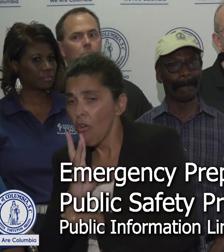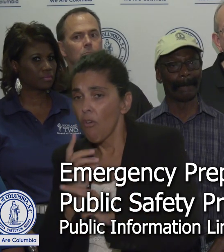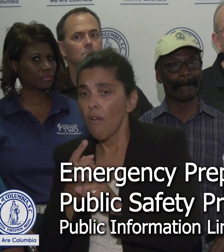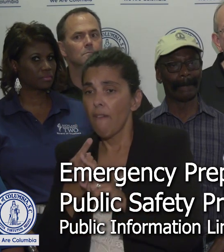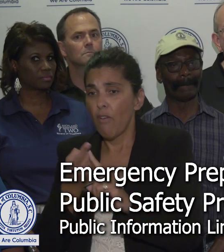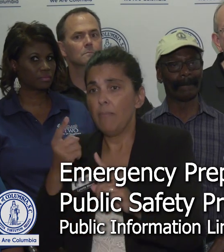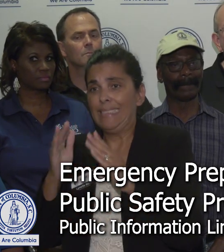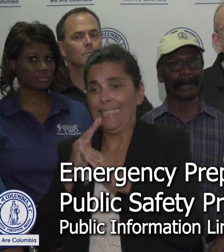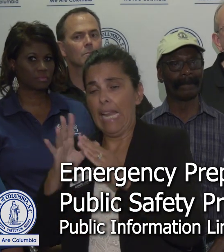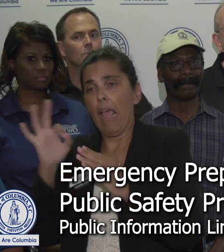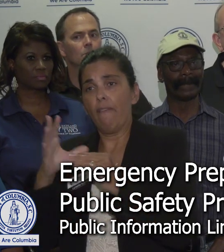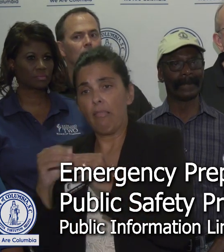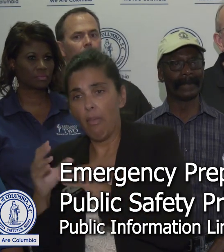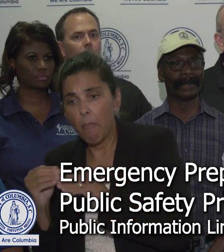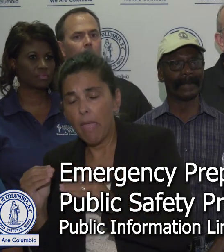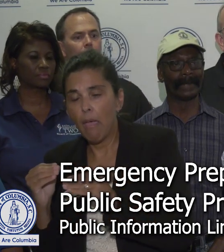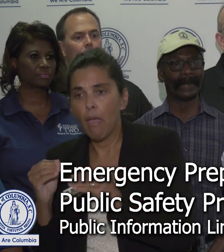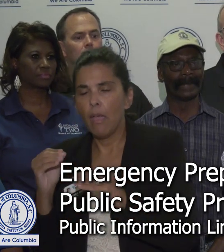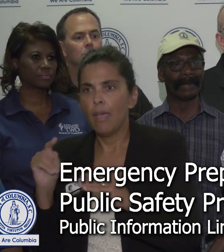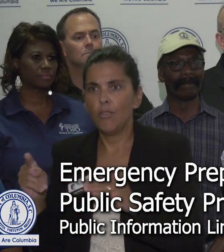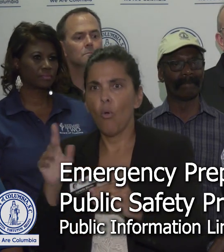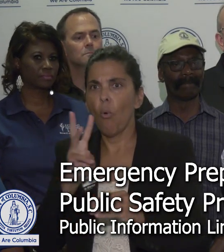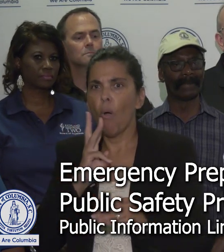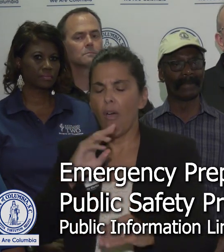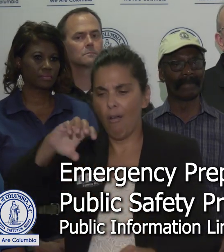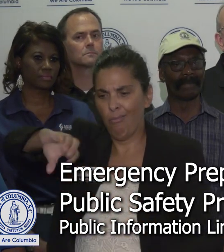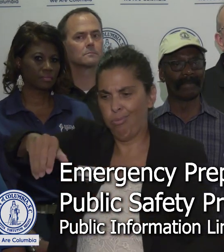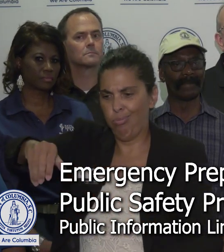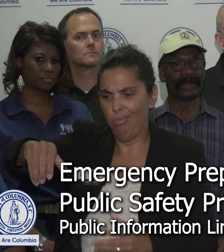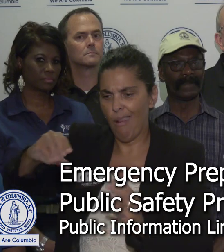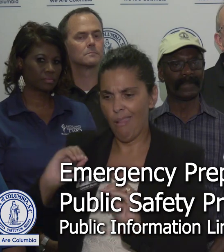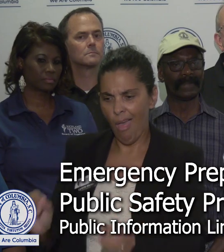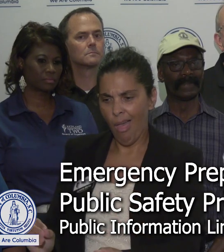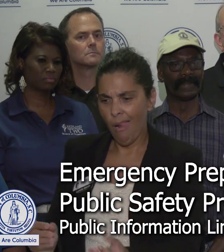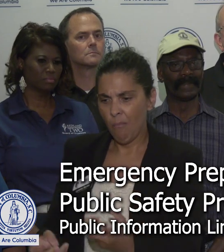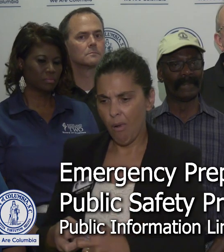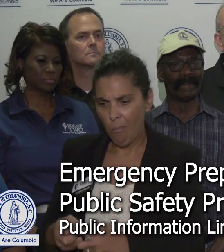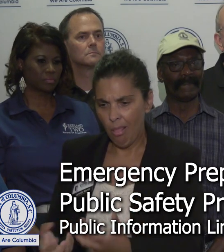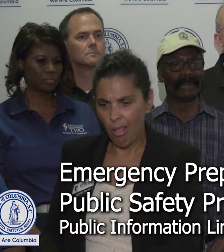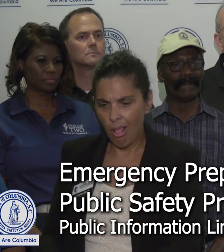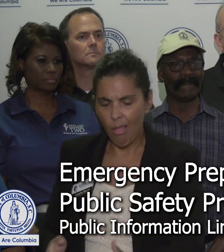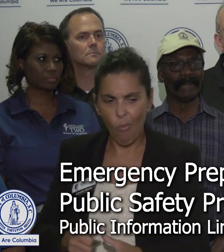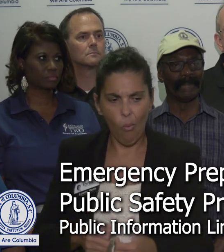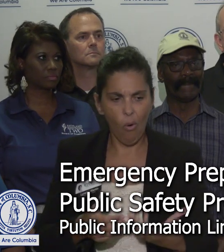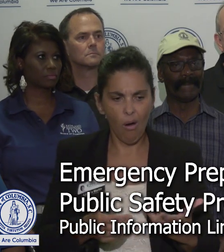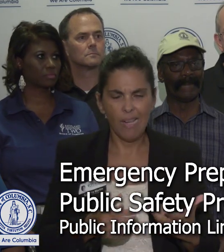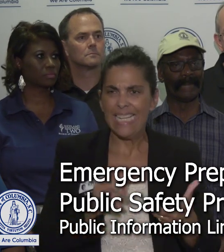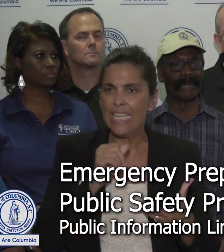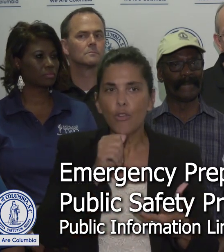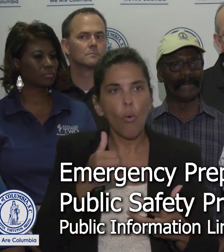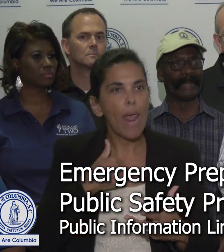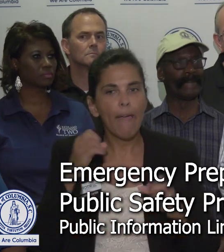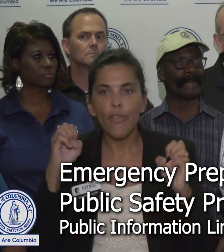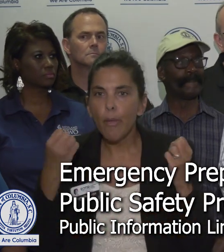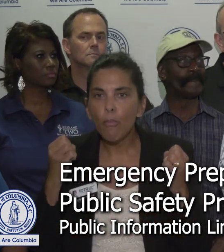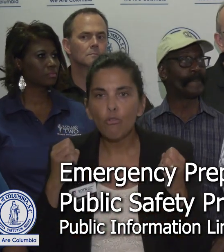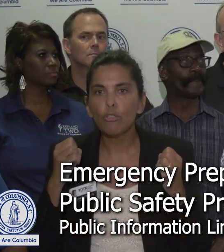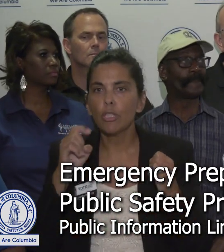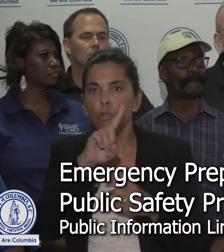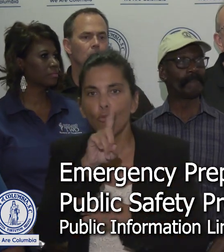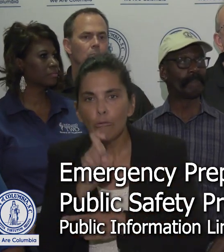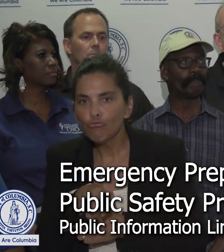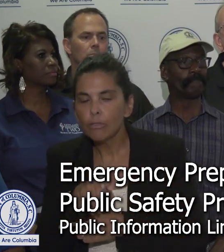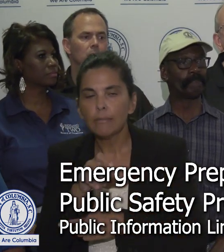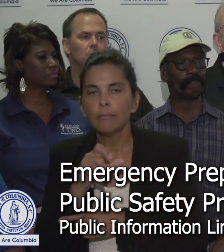the City of Columbia, if you do have an interruption in service, or if you have any non-emergency storm-related questions, just as the mayor